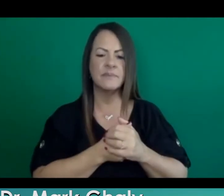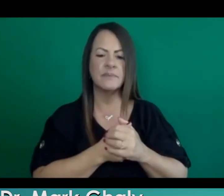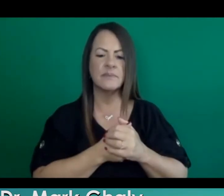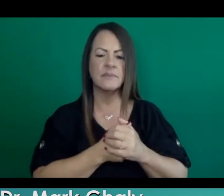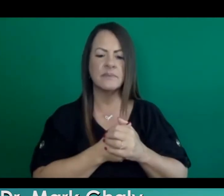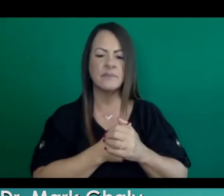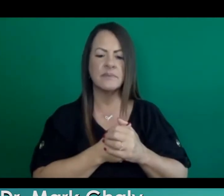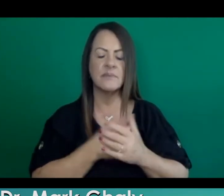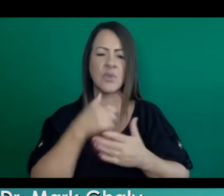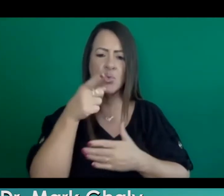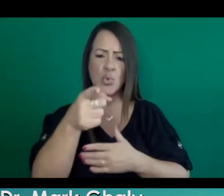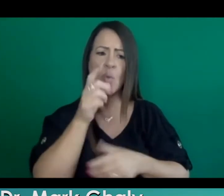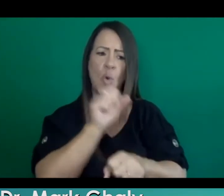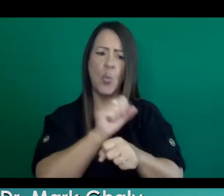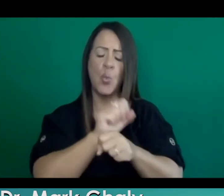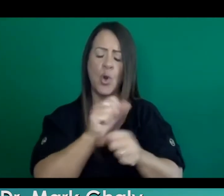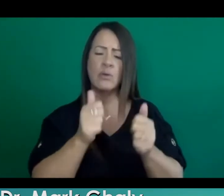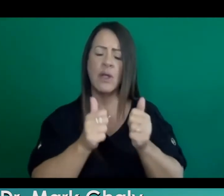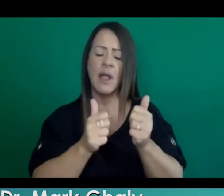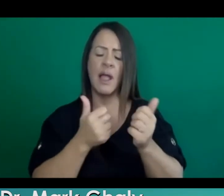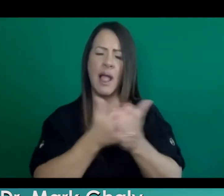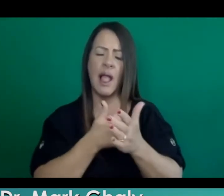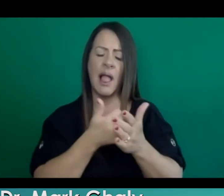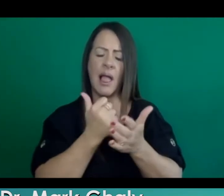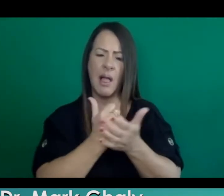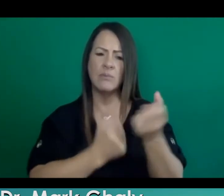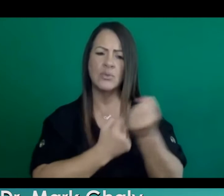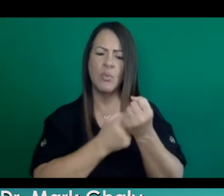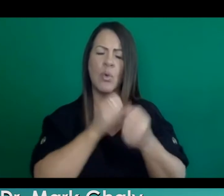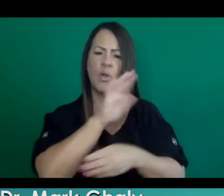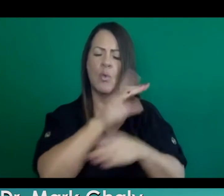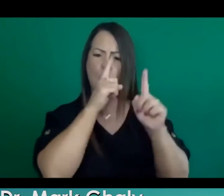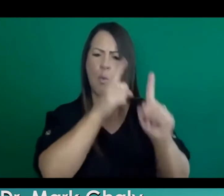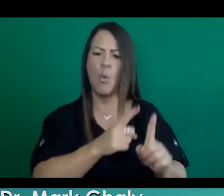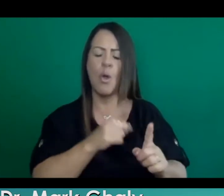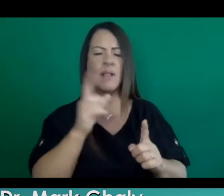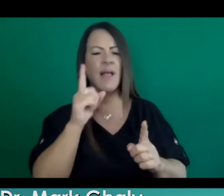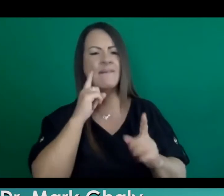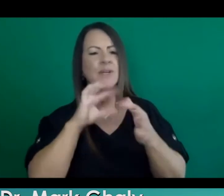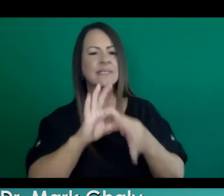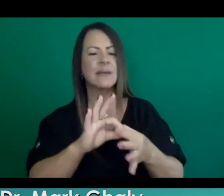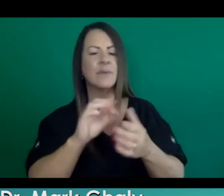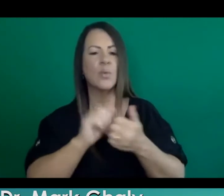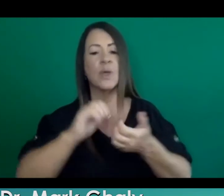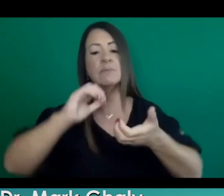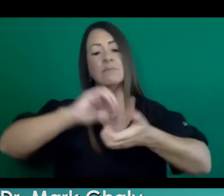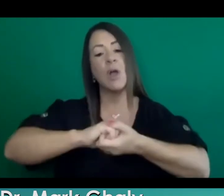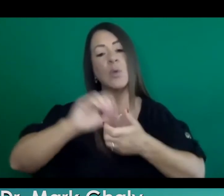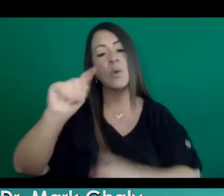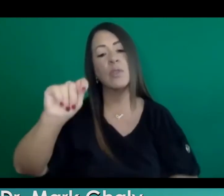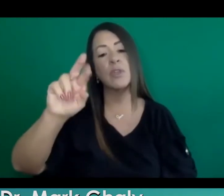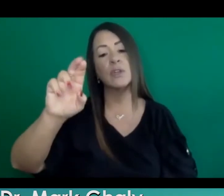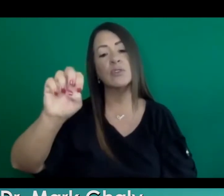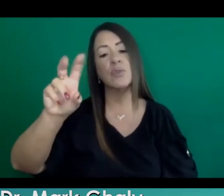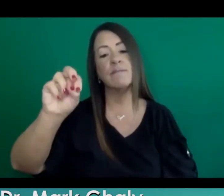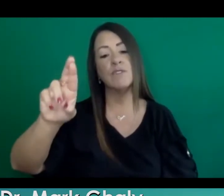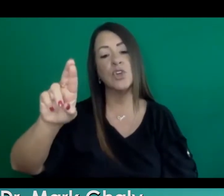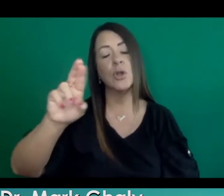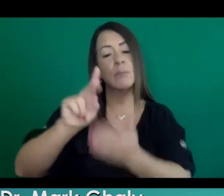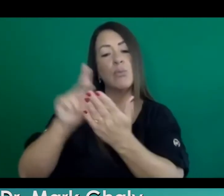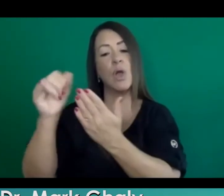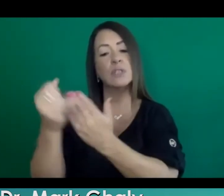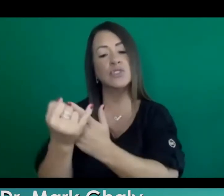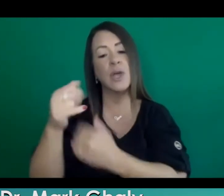aren't working towards that goal, would you be willing to partner with, say, the Trevor Project, which has experienced literally a